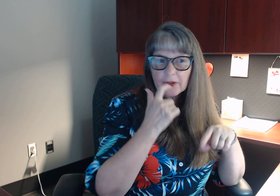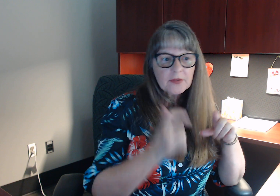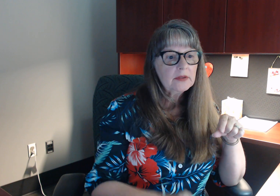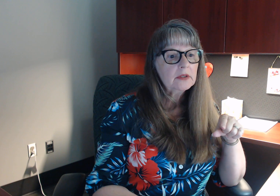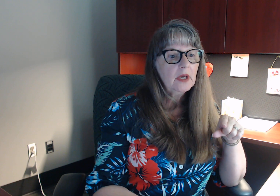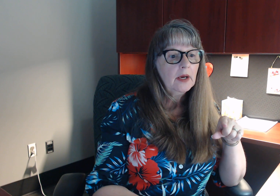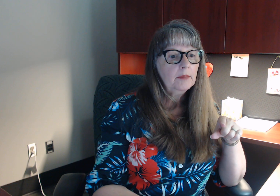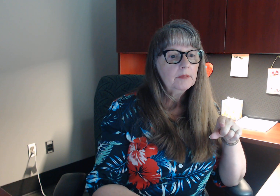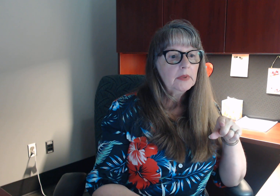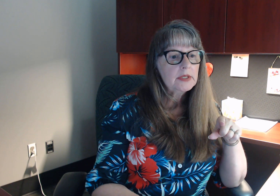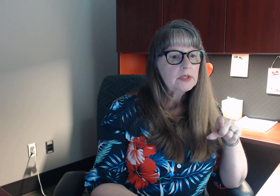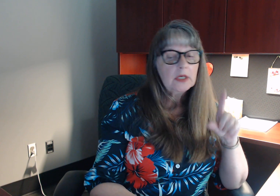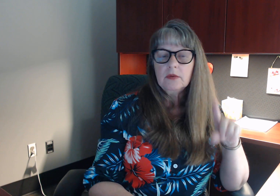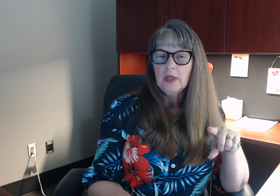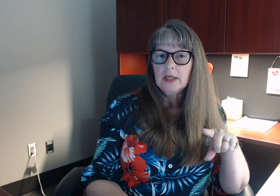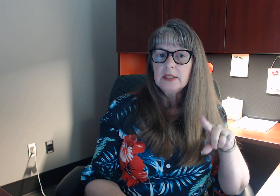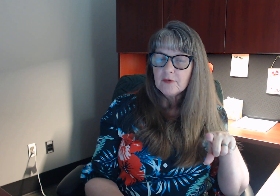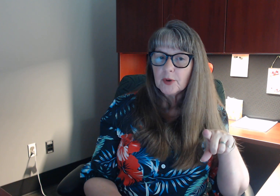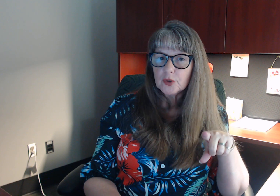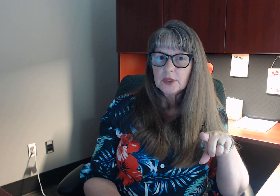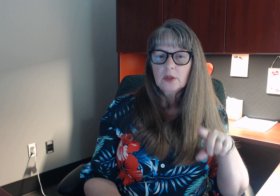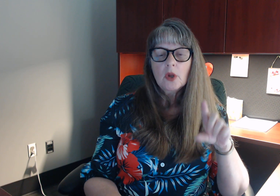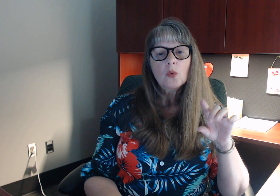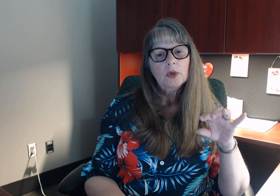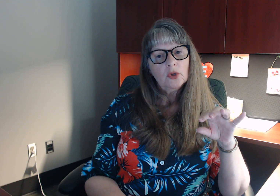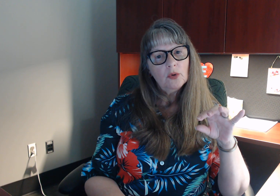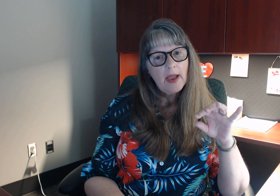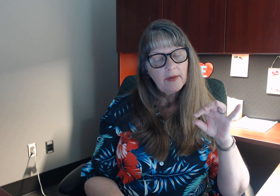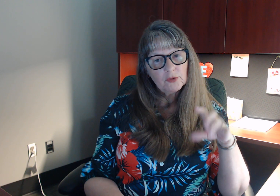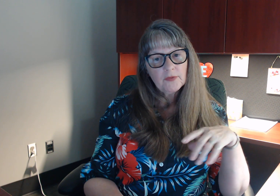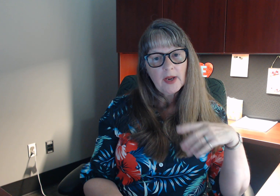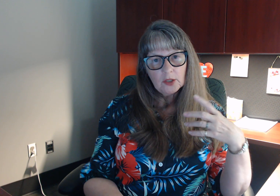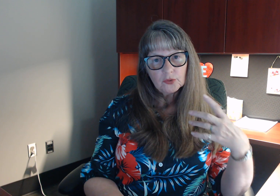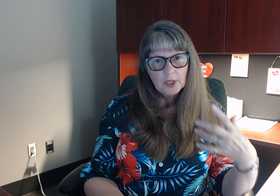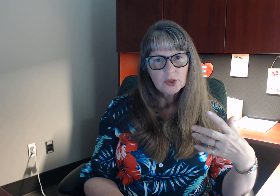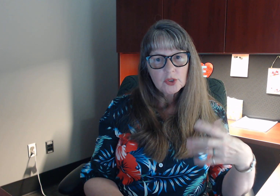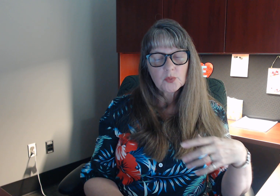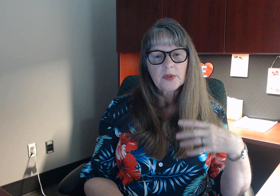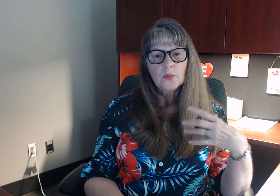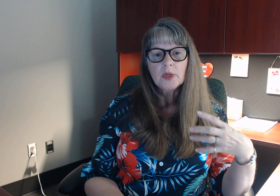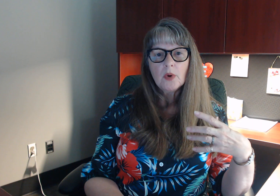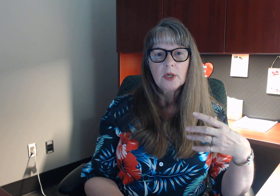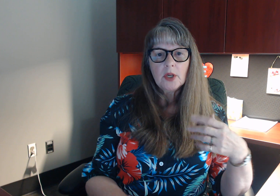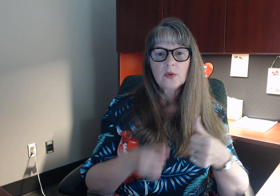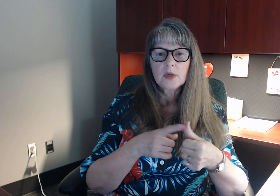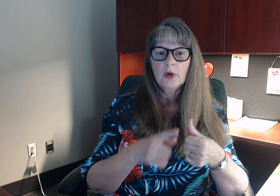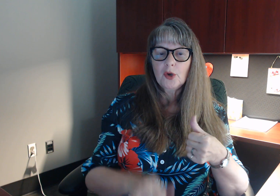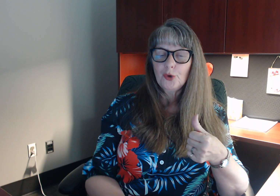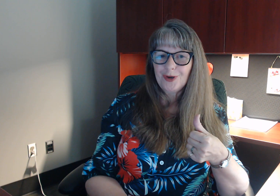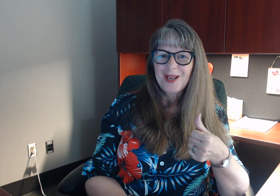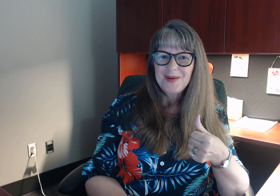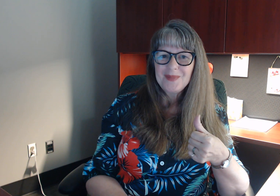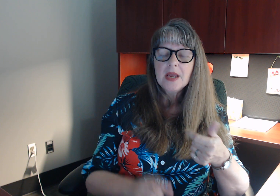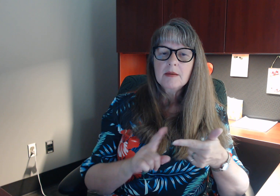that, let's see, that a deaf person, when you have, after you've had introductions, what they really want to know is they want to know your name, maybe where